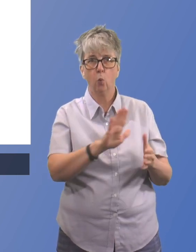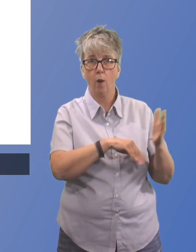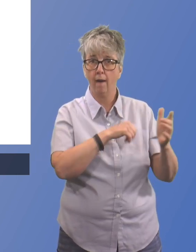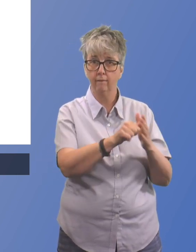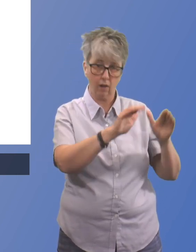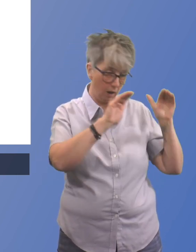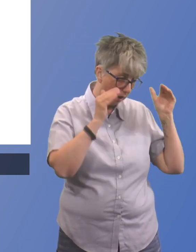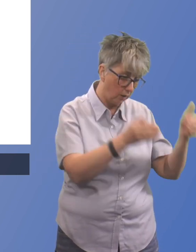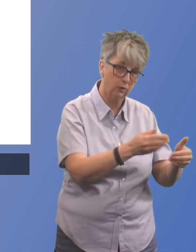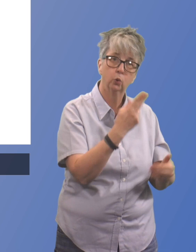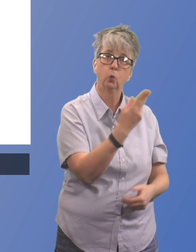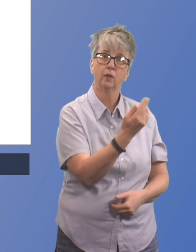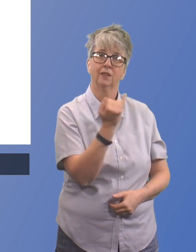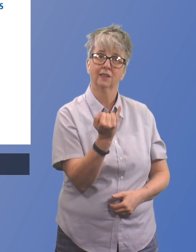gender.